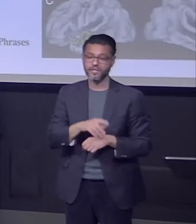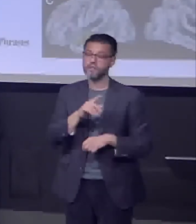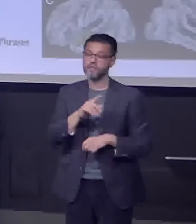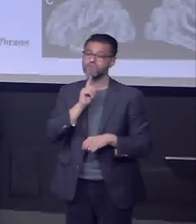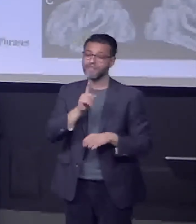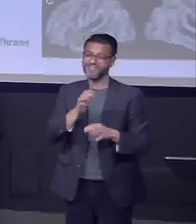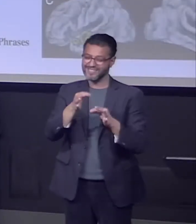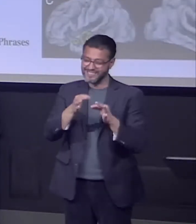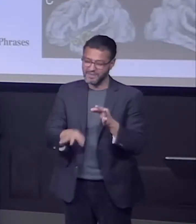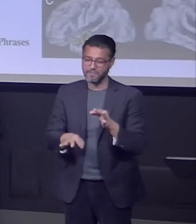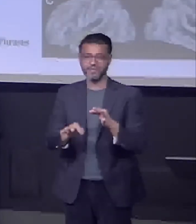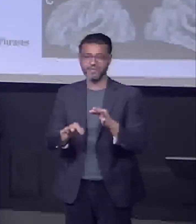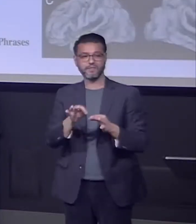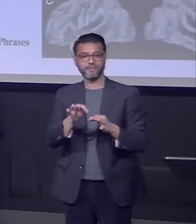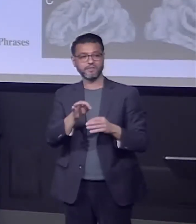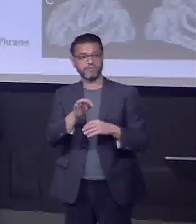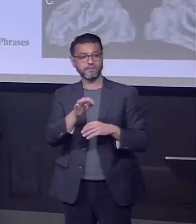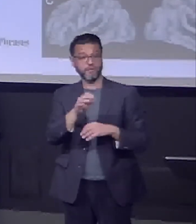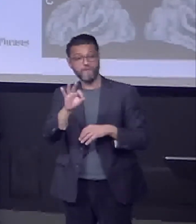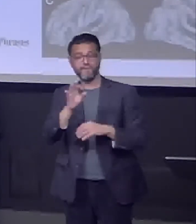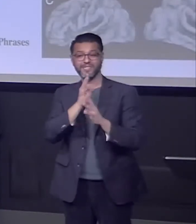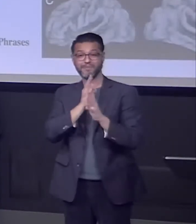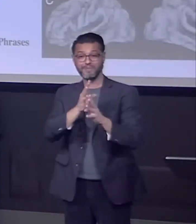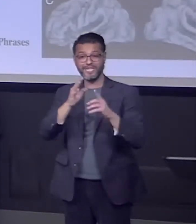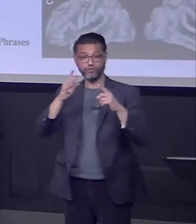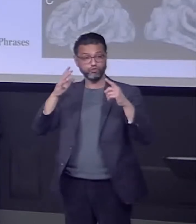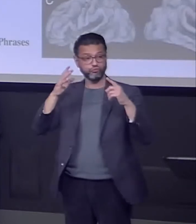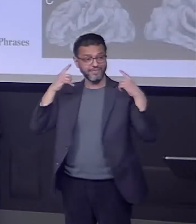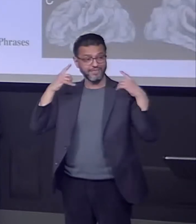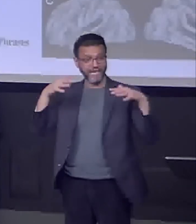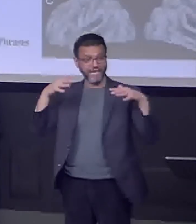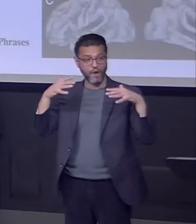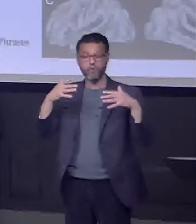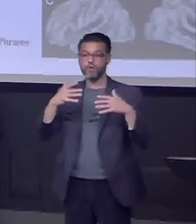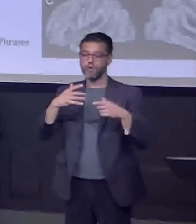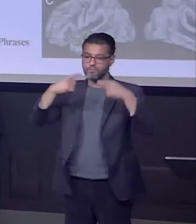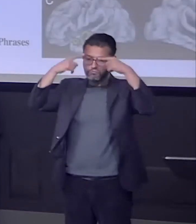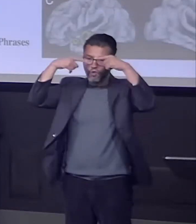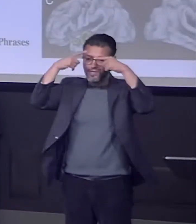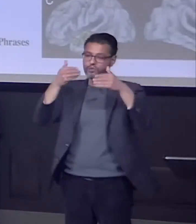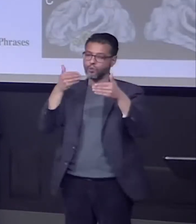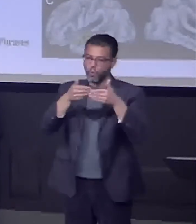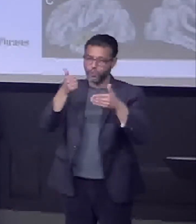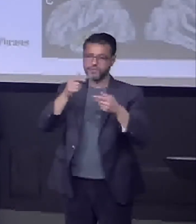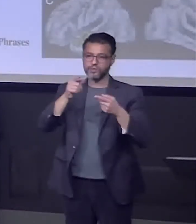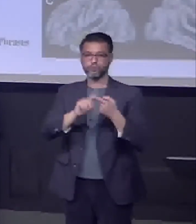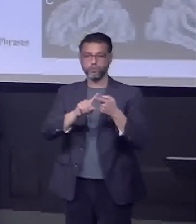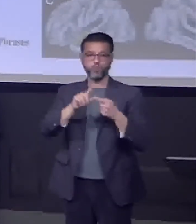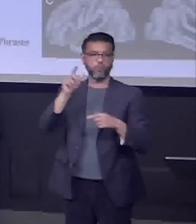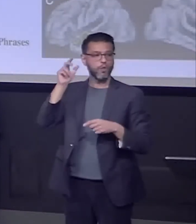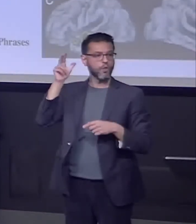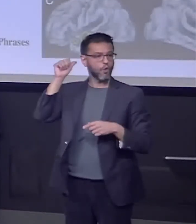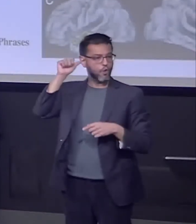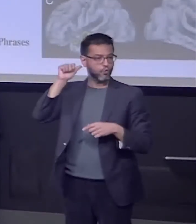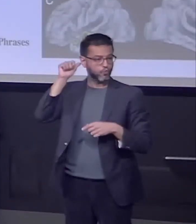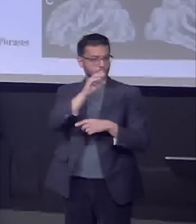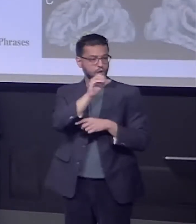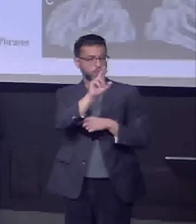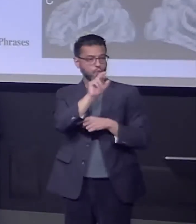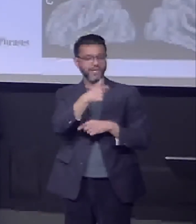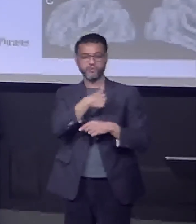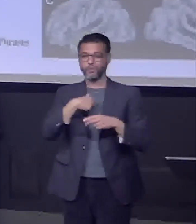of these speech sounds are processed closest to primary auditory cortex. This would be what in the monkey we call